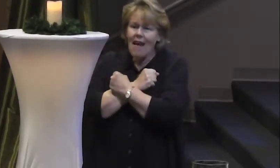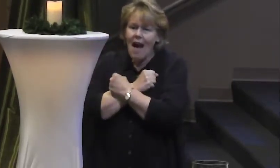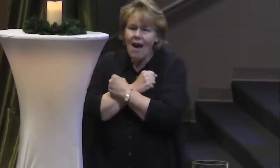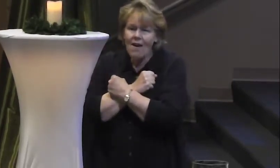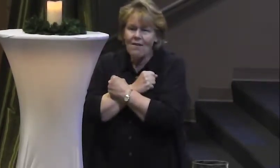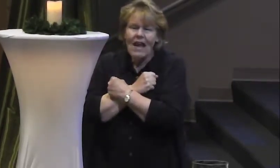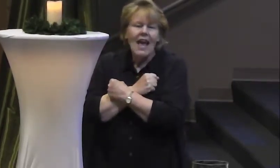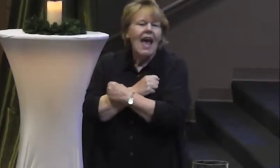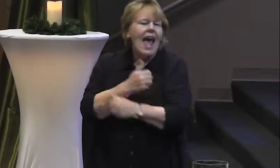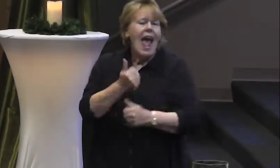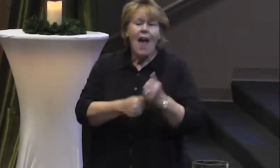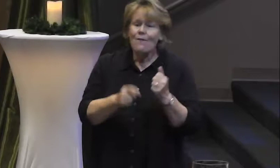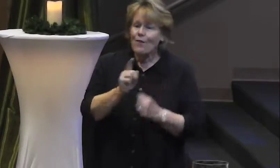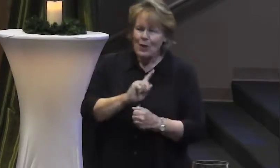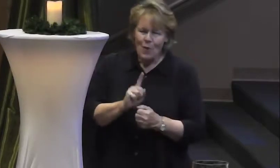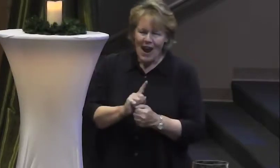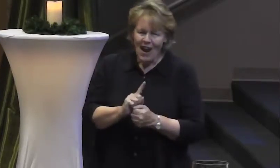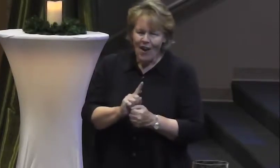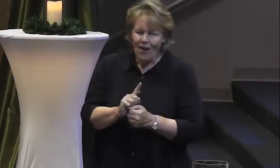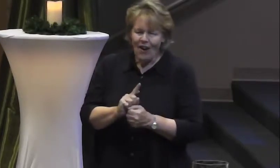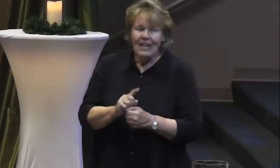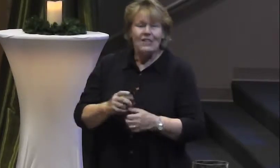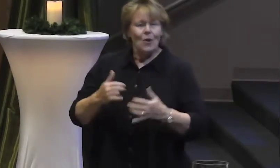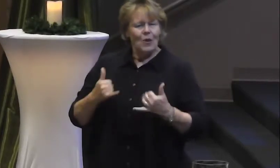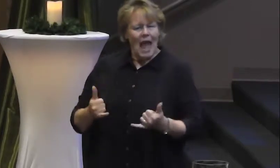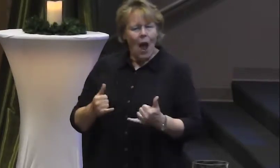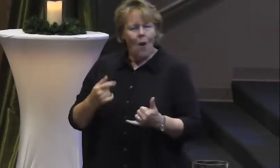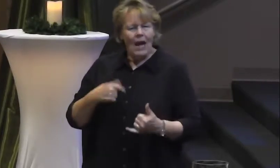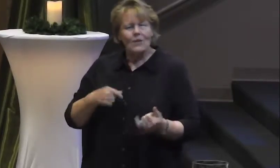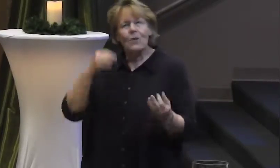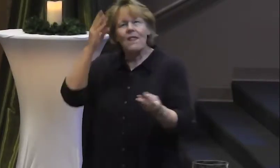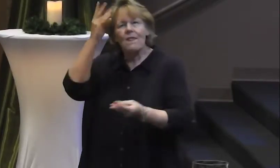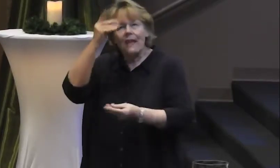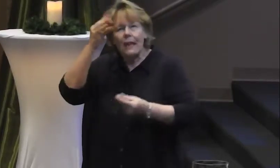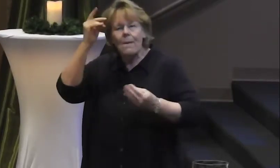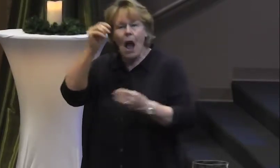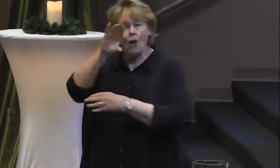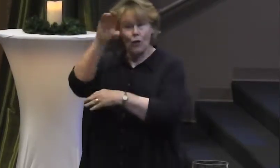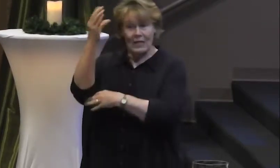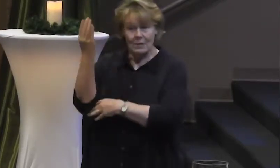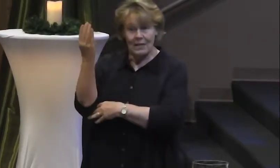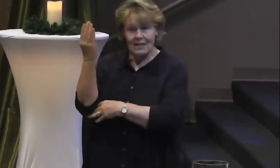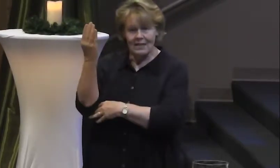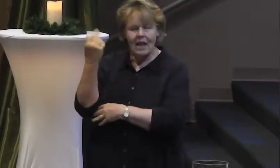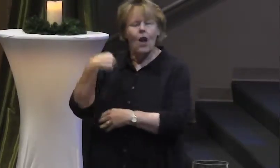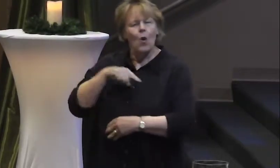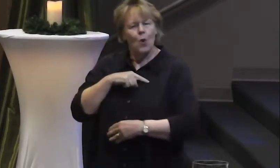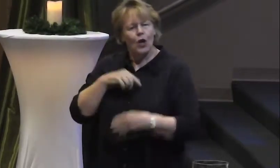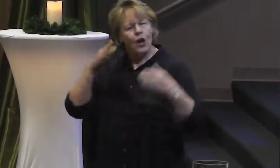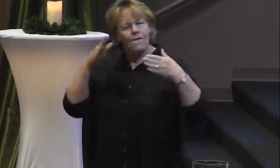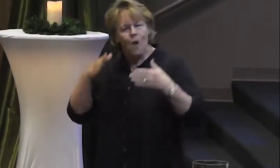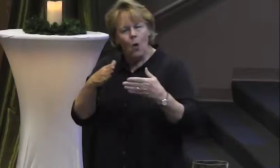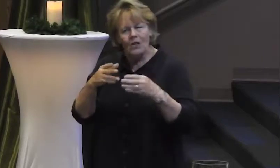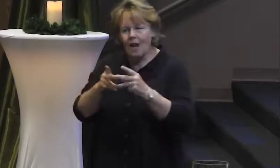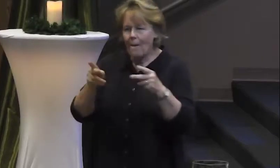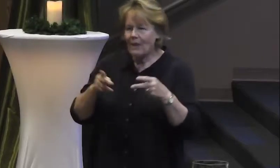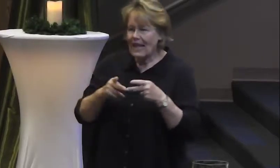few weeks, this everyday, everywhere kind of Christmas, we're going to especially focus on places where we go in our literally in